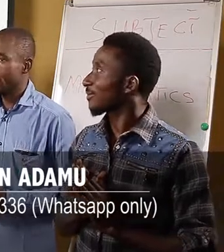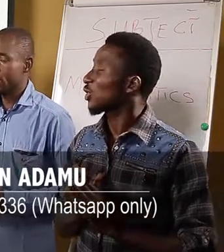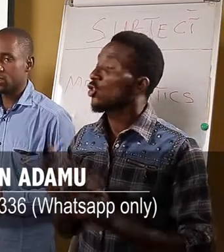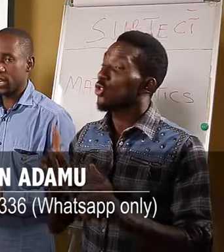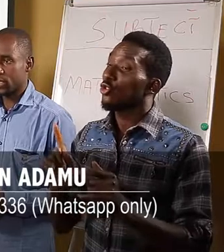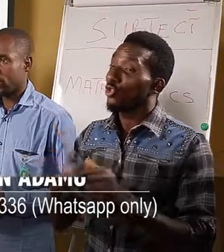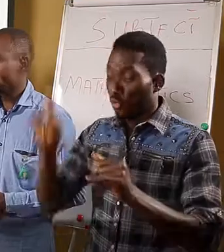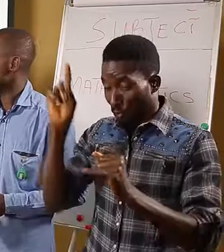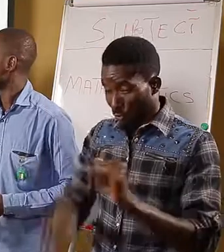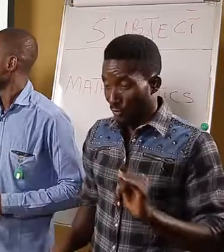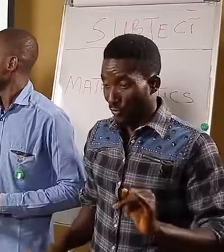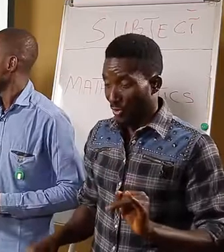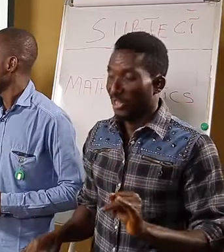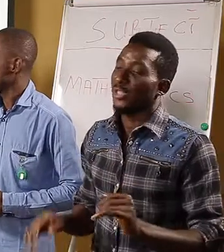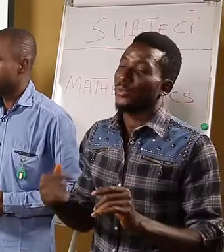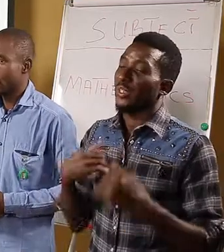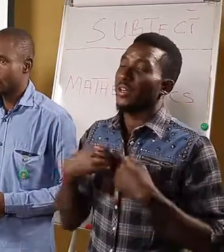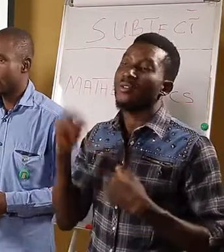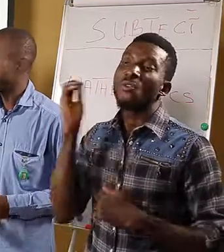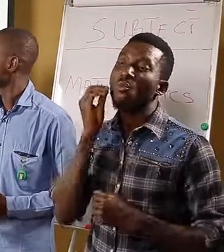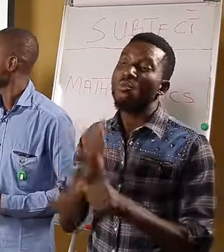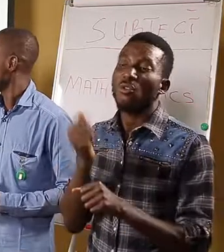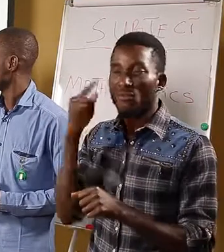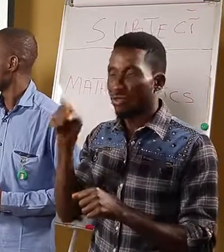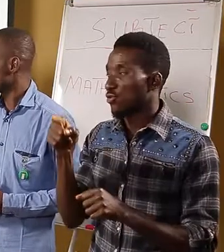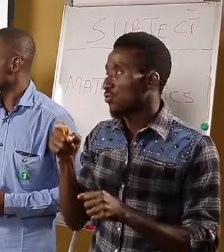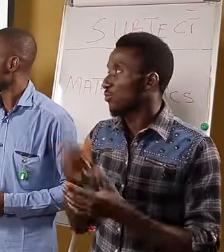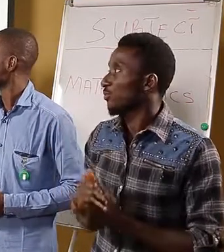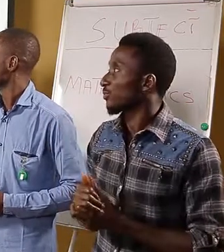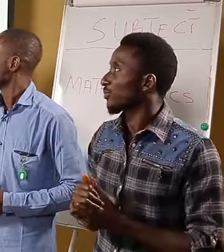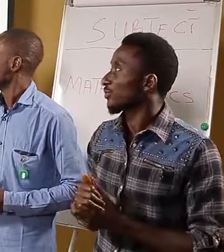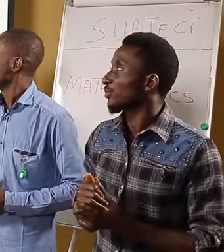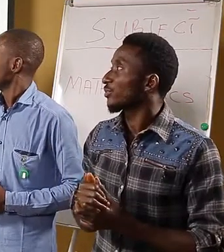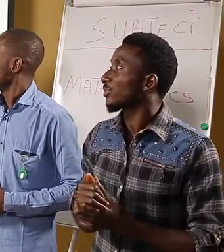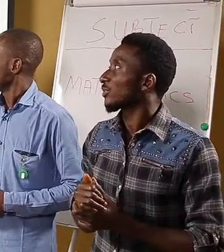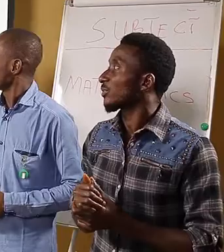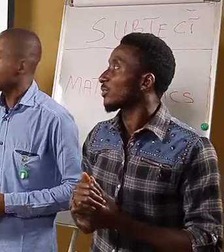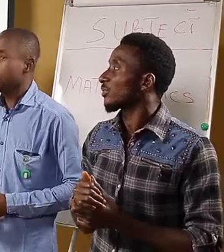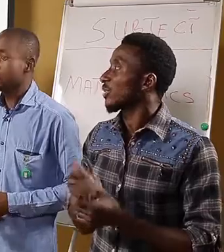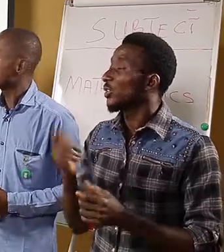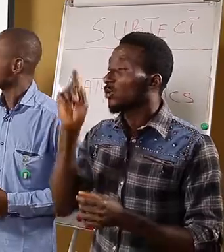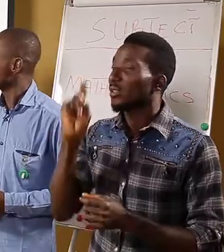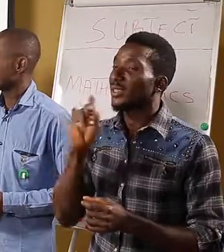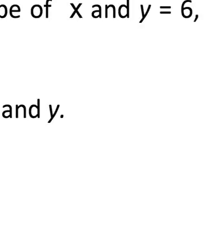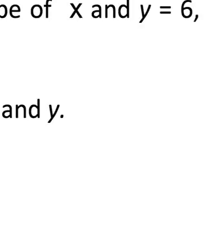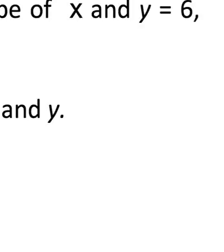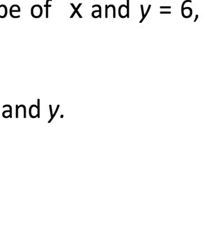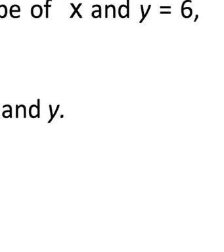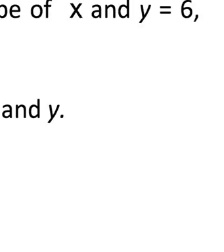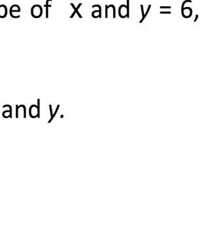To end this lesson, I have an assignment for you. And the question